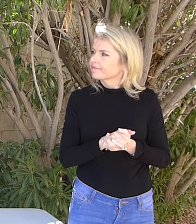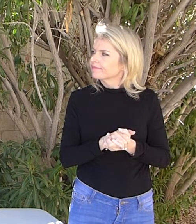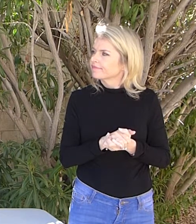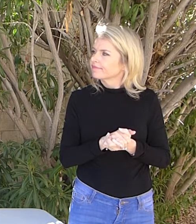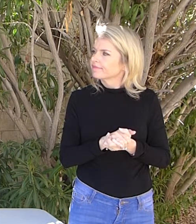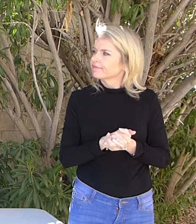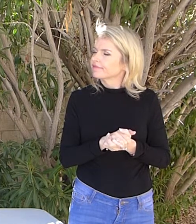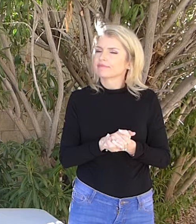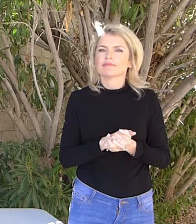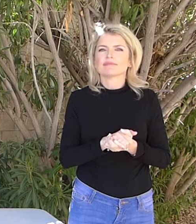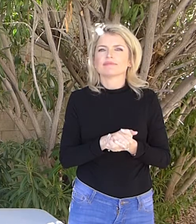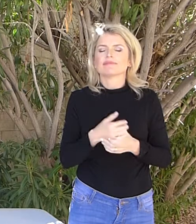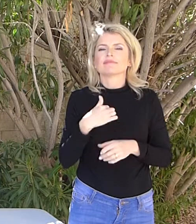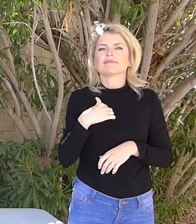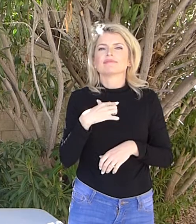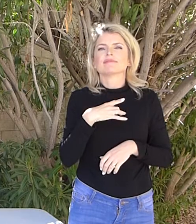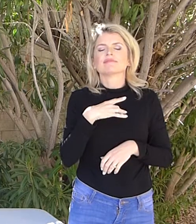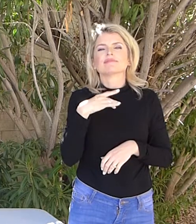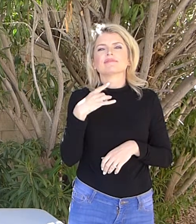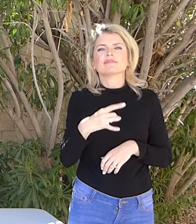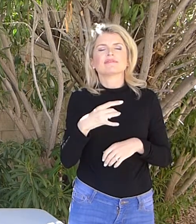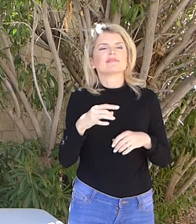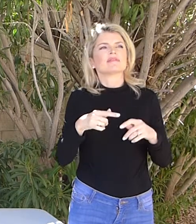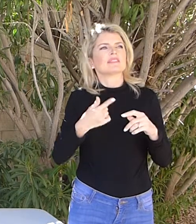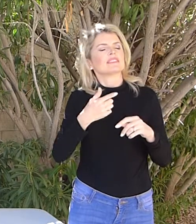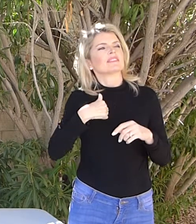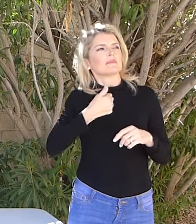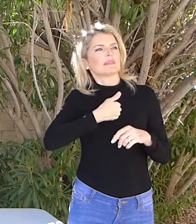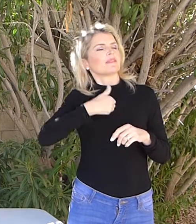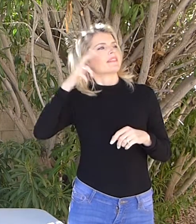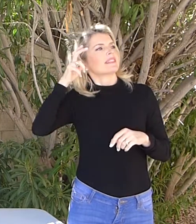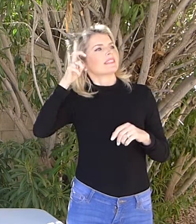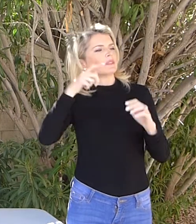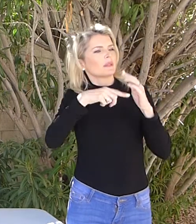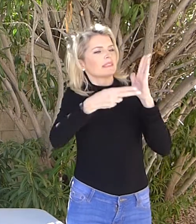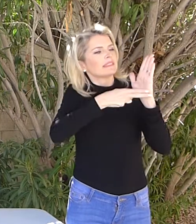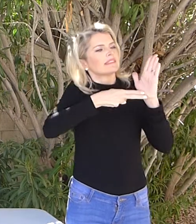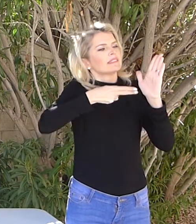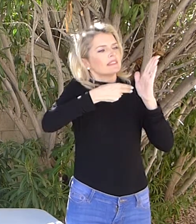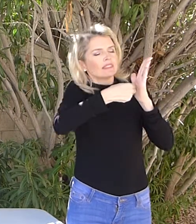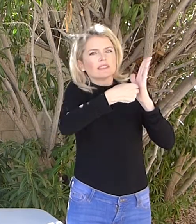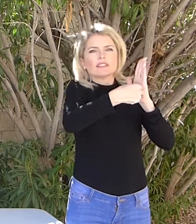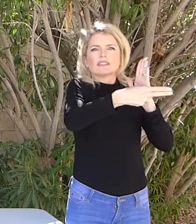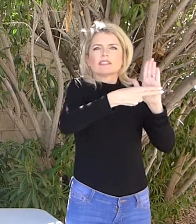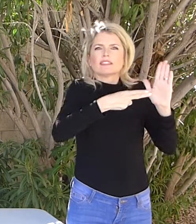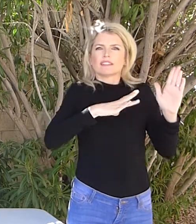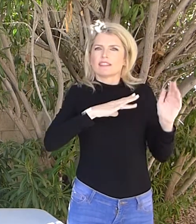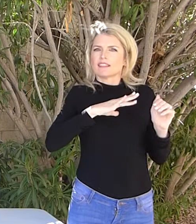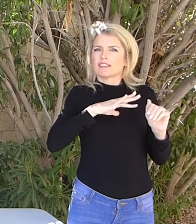I always like the sound that the paintbrush makes as it kind of stretches up and down.